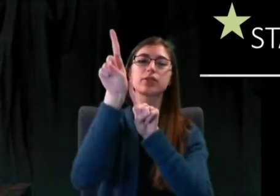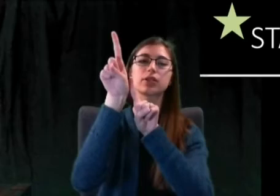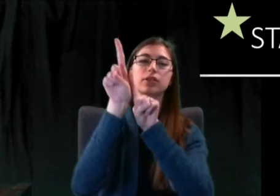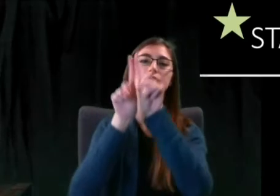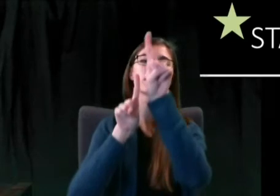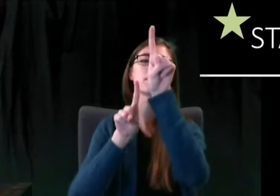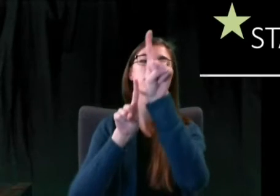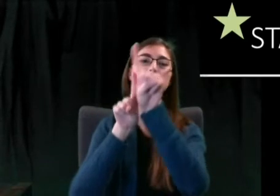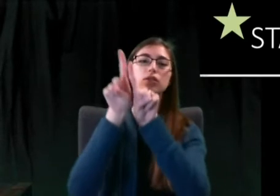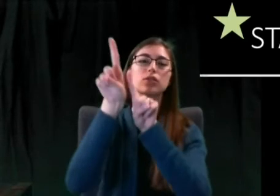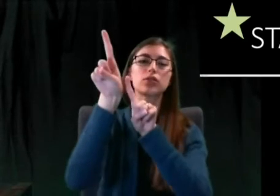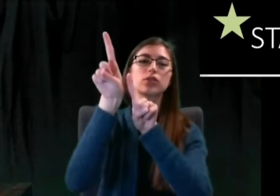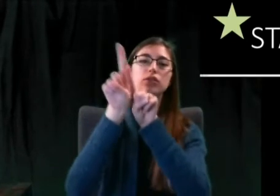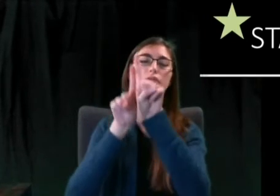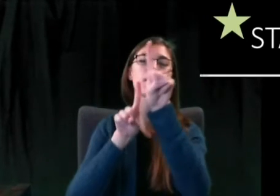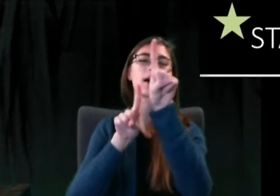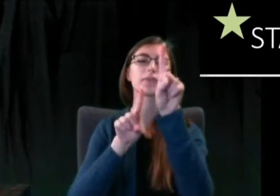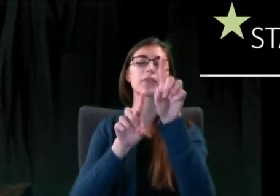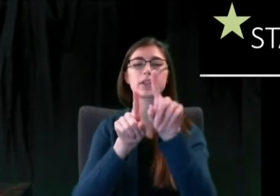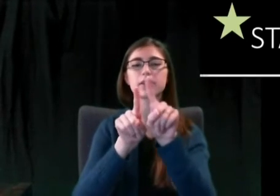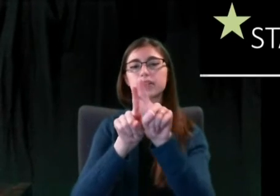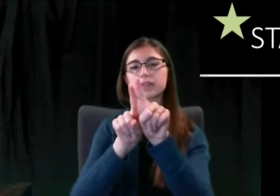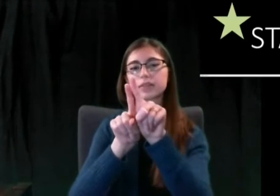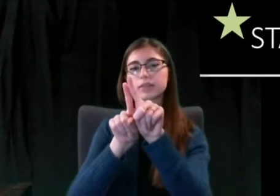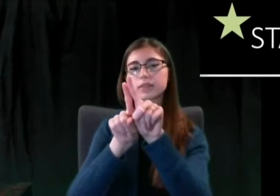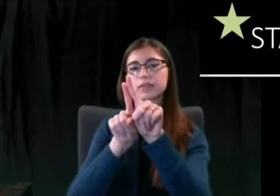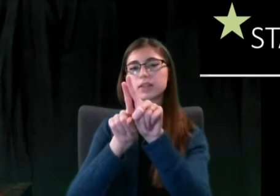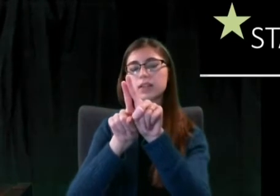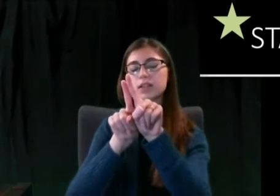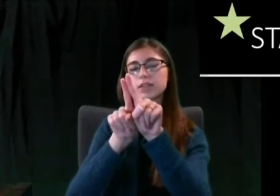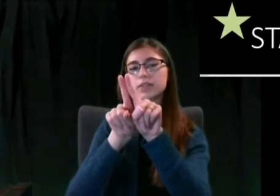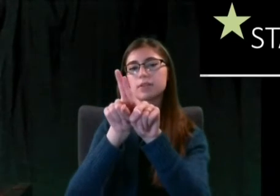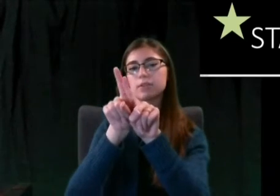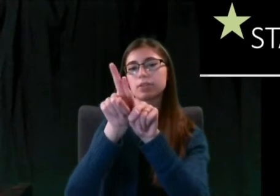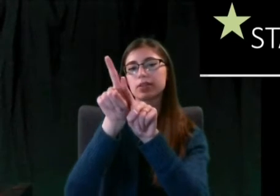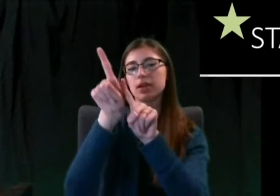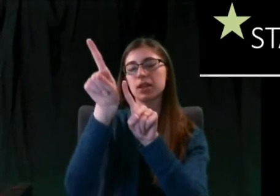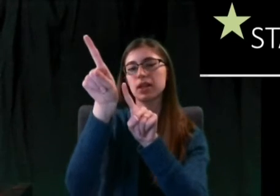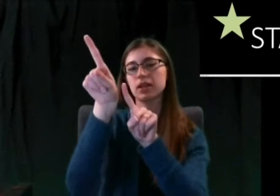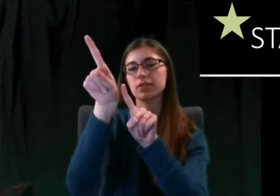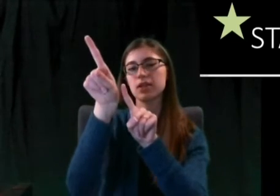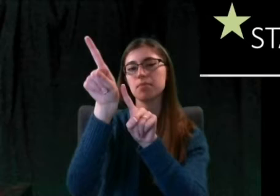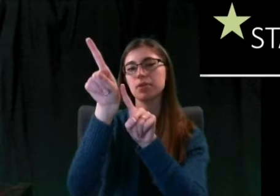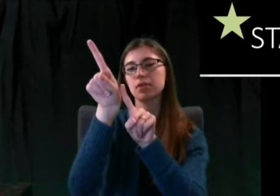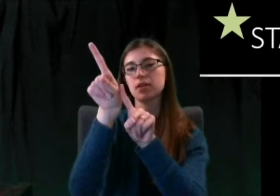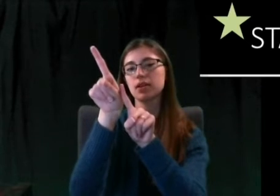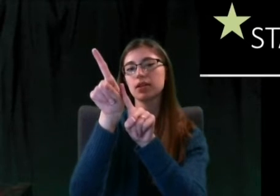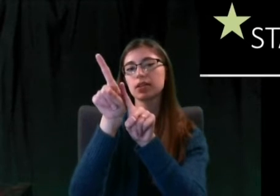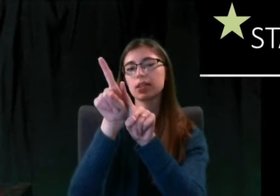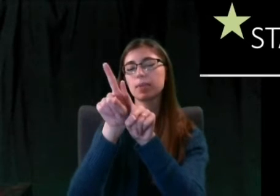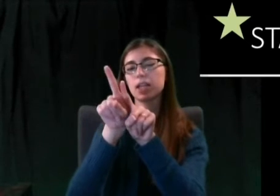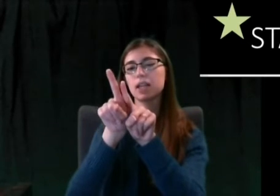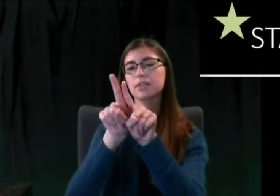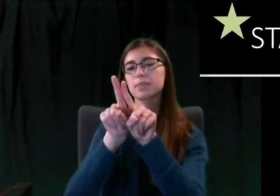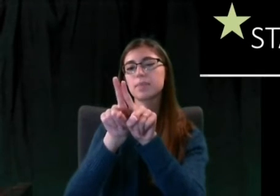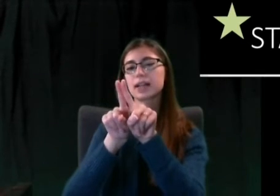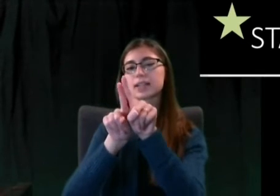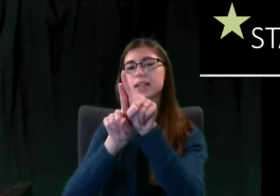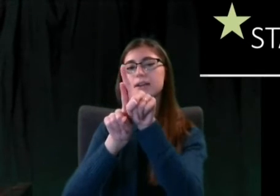just shoot off of each other. So dominant hand goes up, dominant hand goes back down as